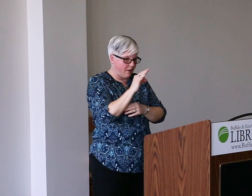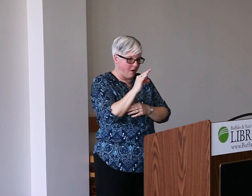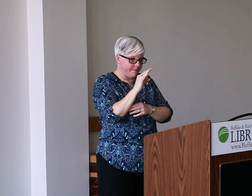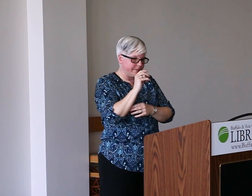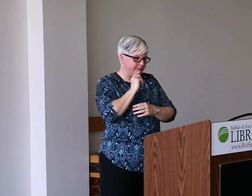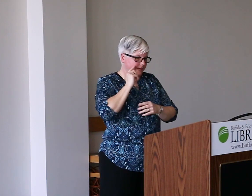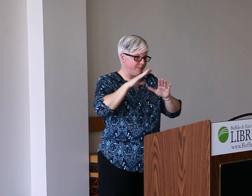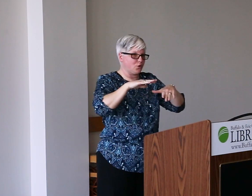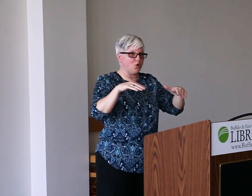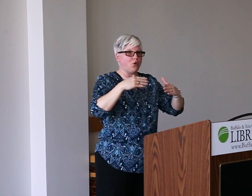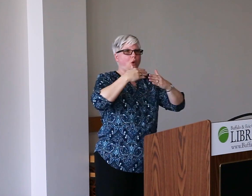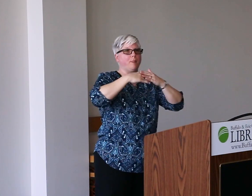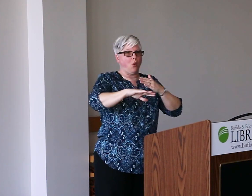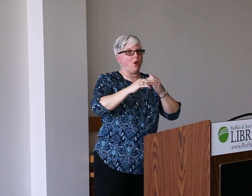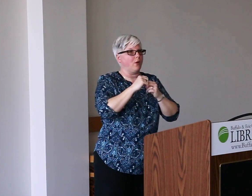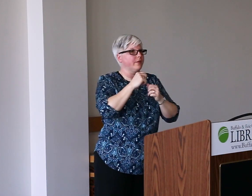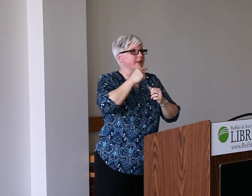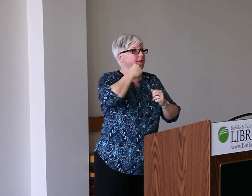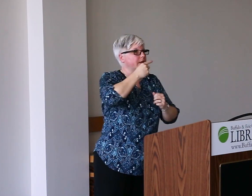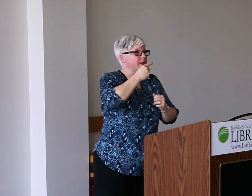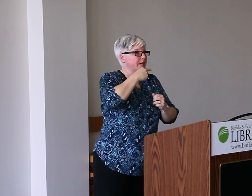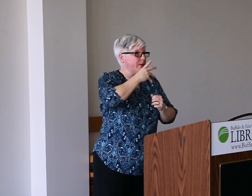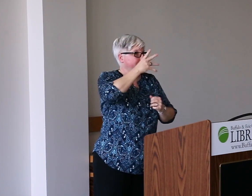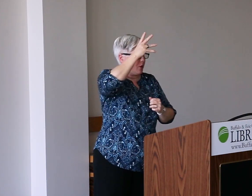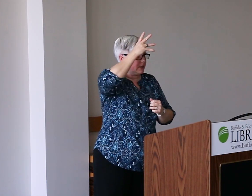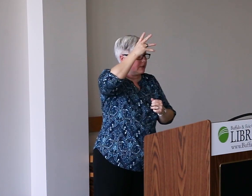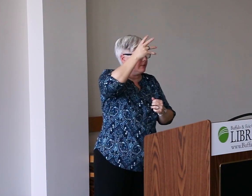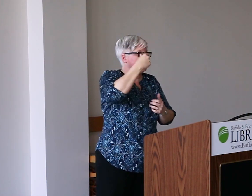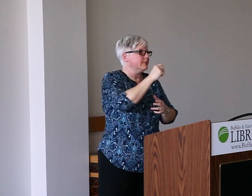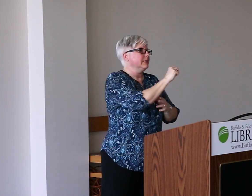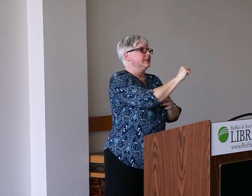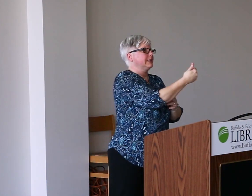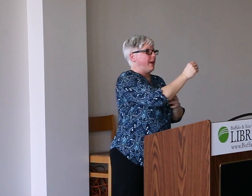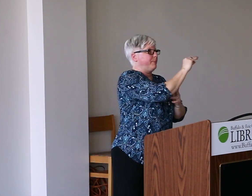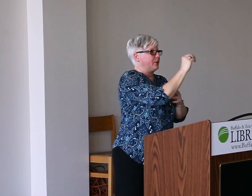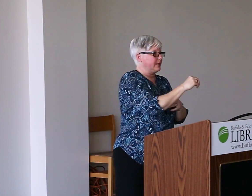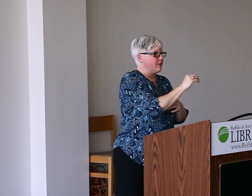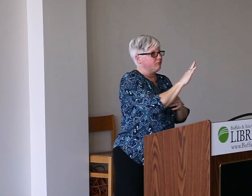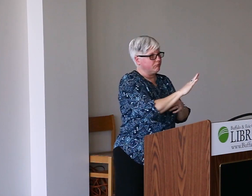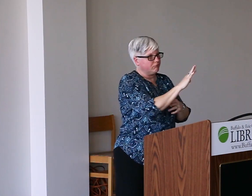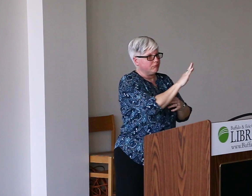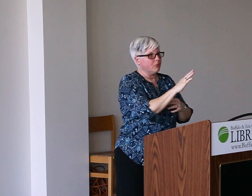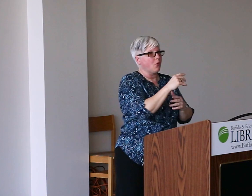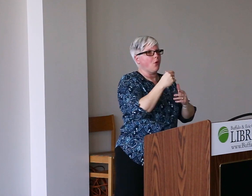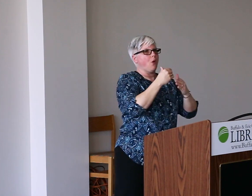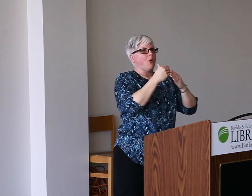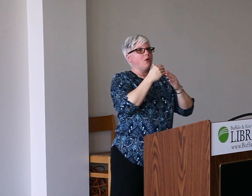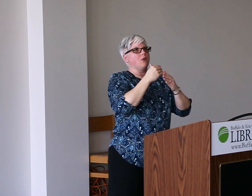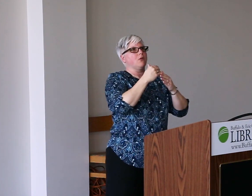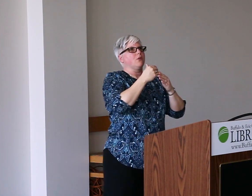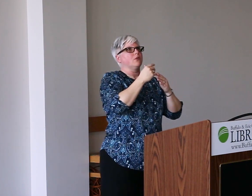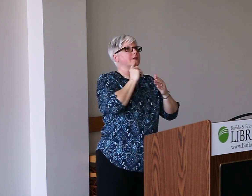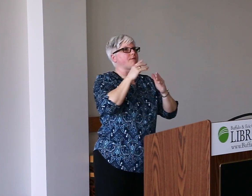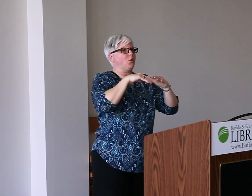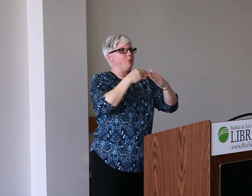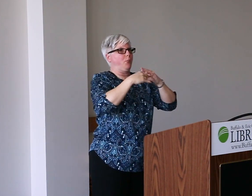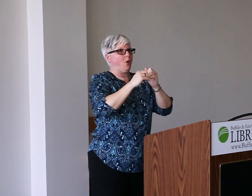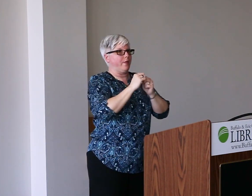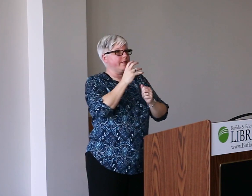So about 90% of deaf students are born to hearing parents. About 10%